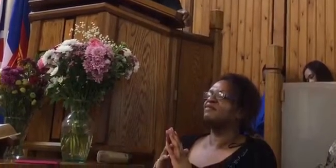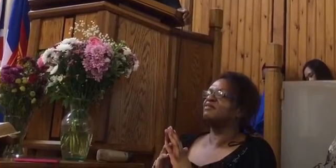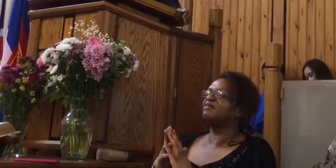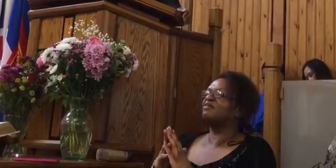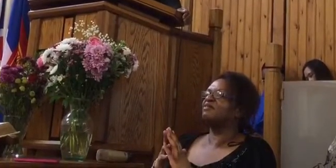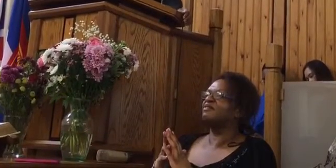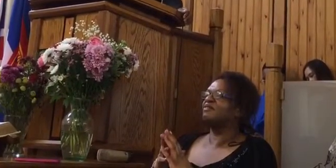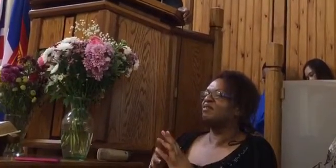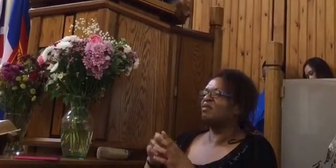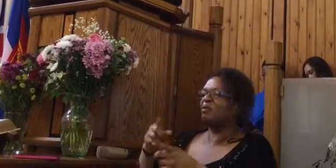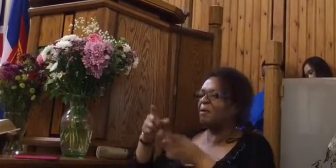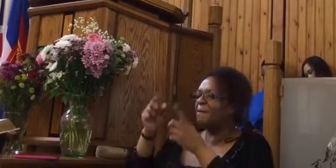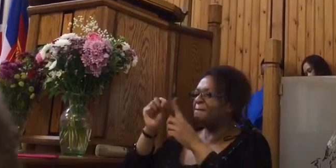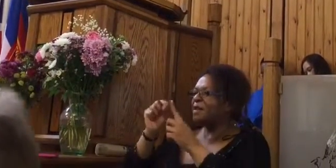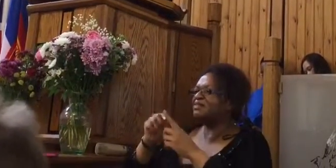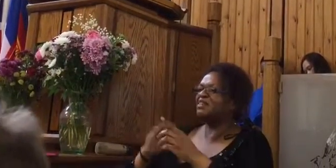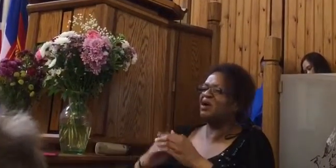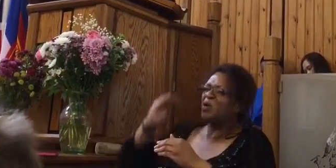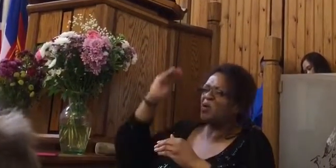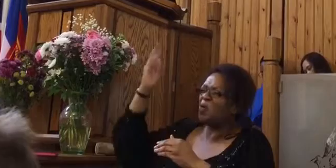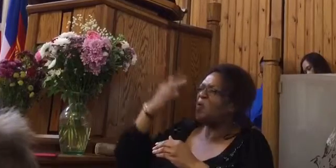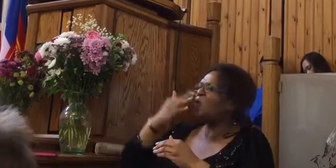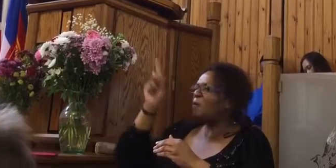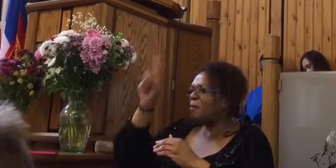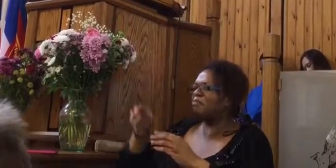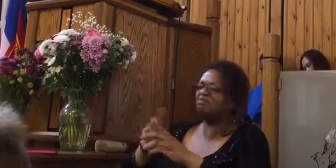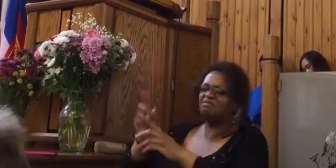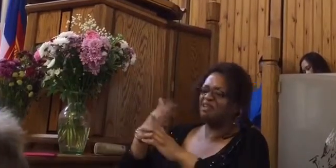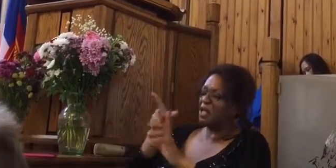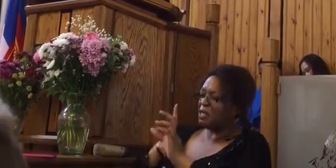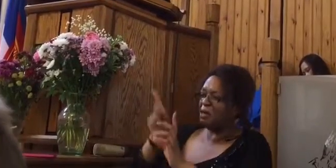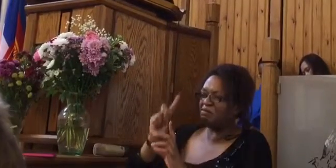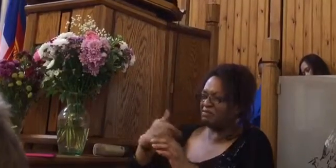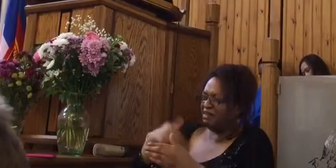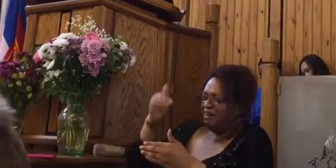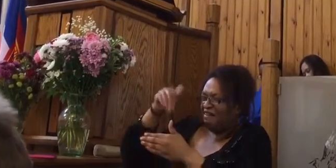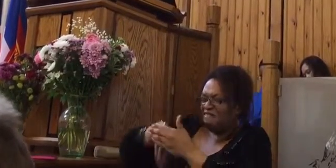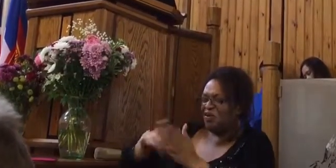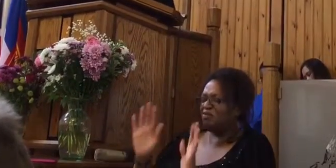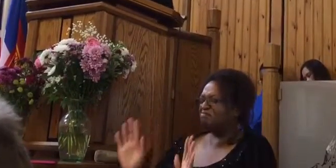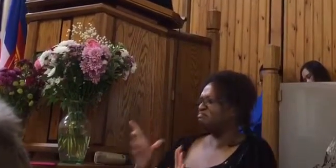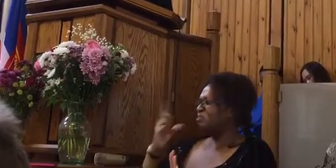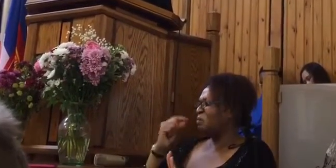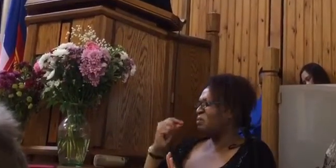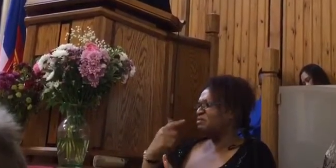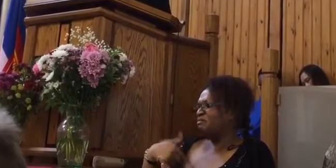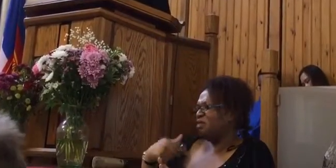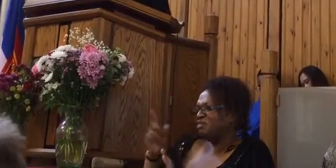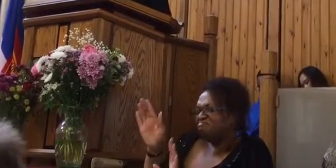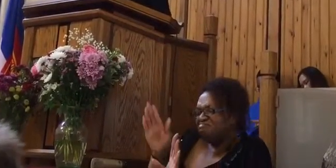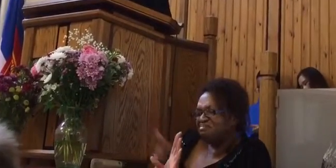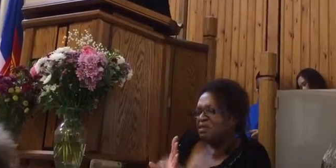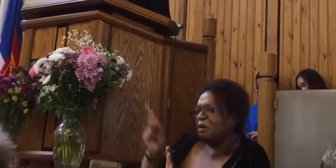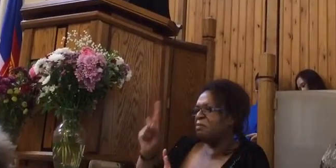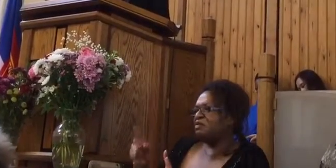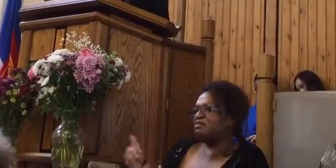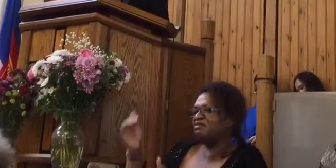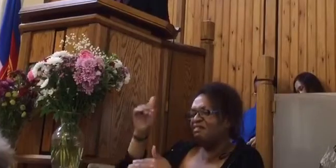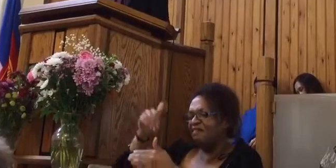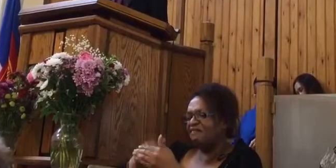that's for the minister, or that's for the pastor, or that's for the elders to organize to actually go and do this thing. That's what we end up thinking, because sometimes